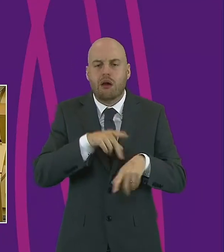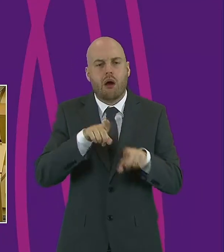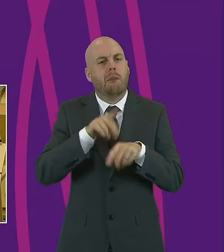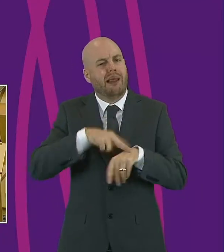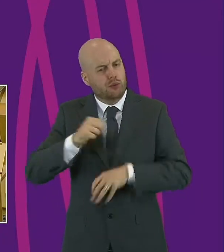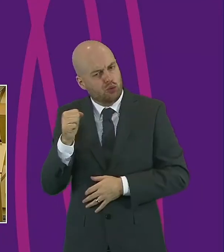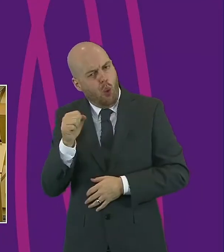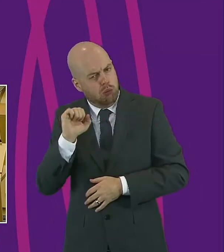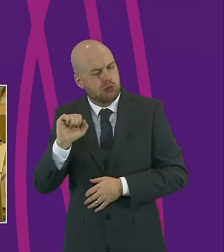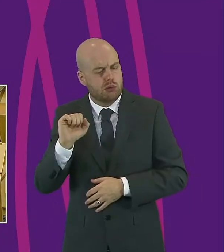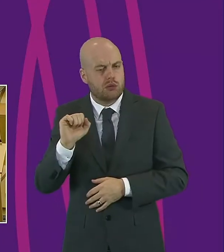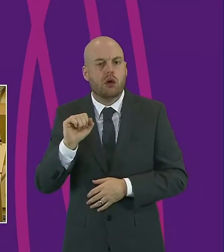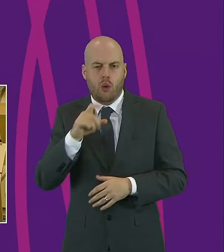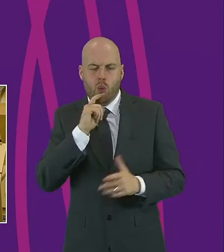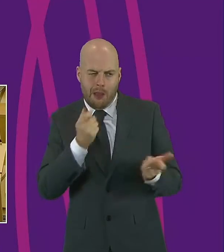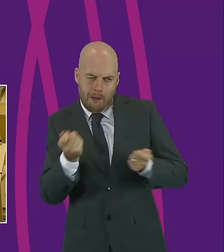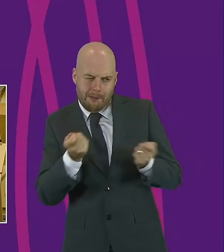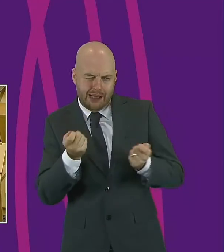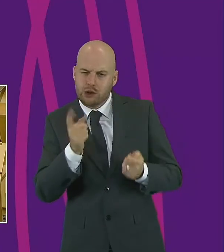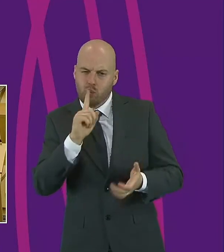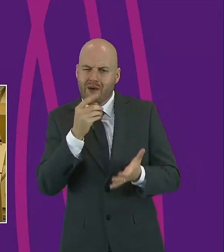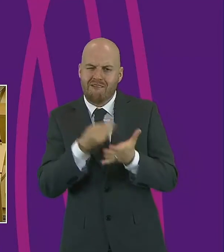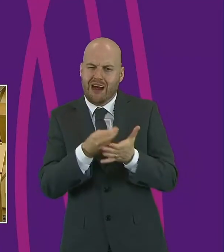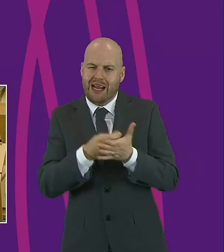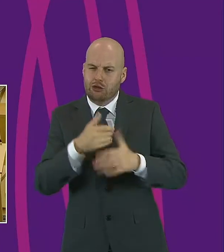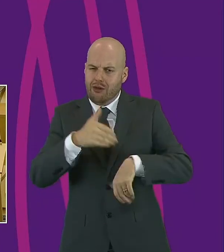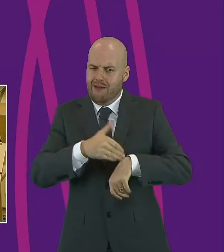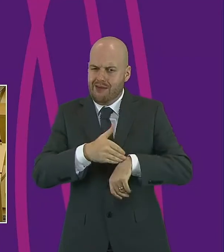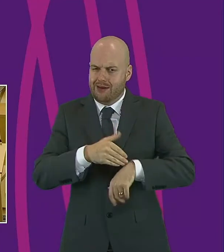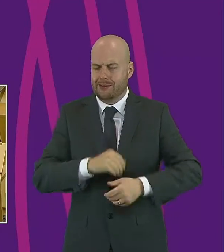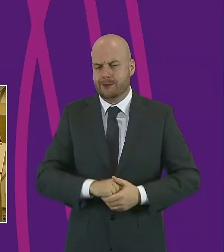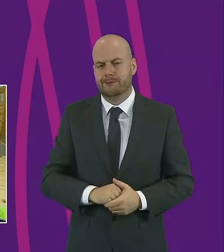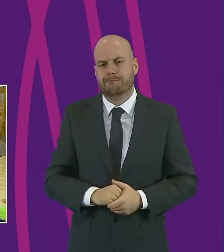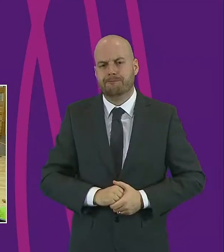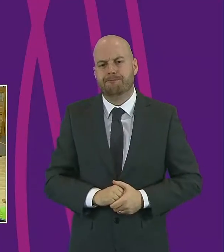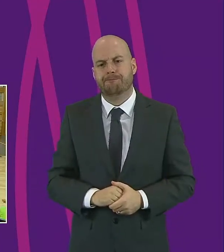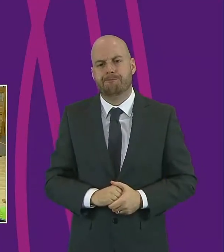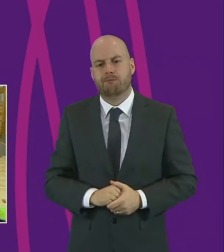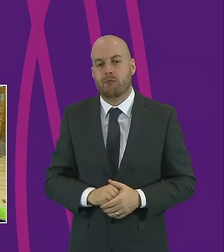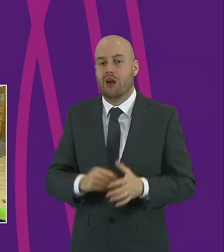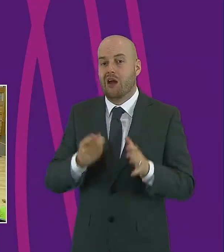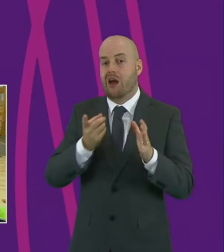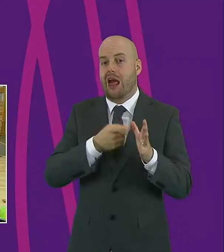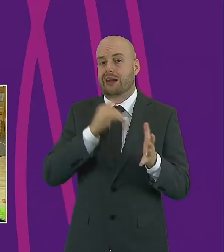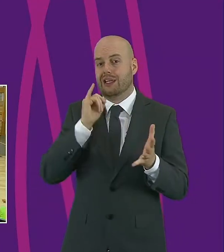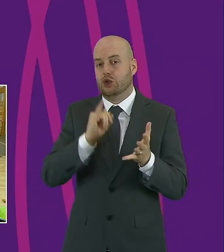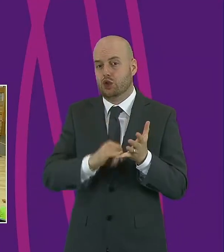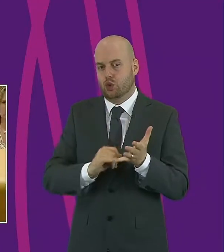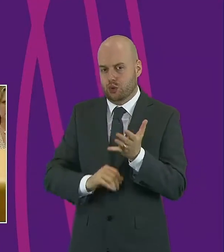and manage the financial impacts of COVID on the policing budget. Alexander Stewart. I